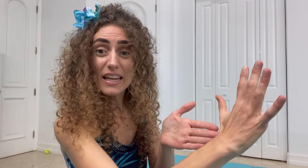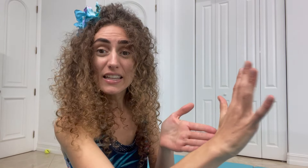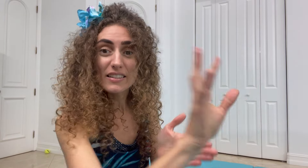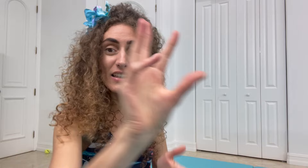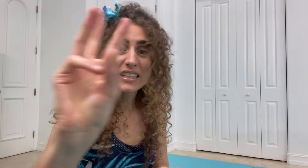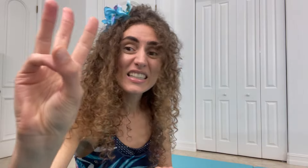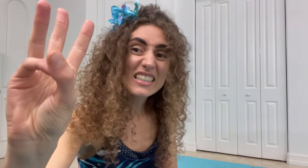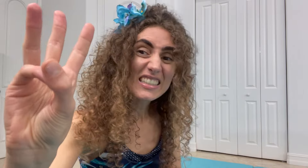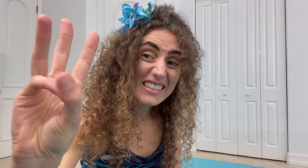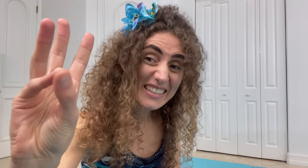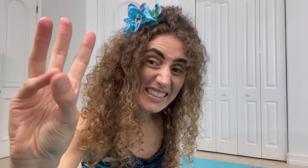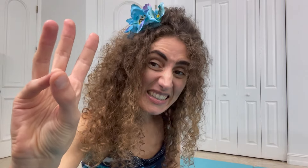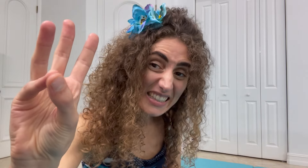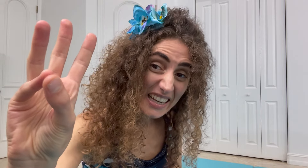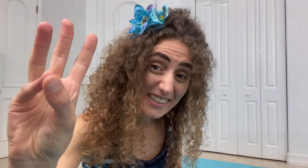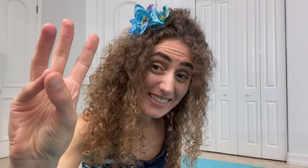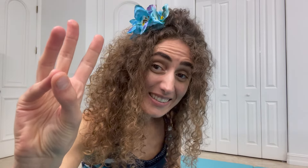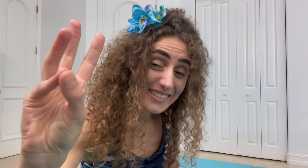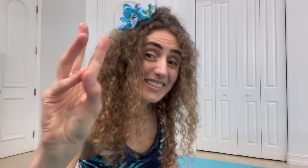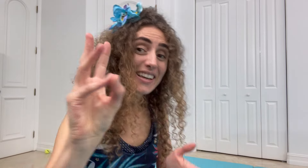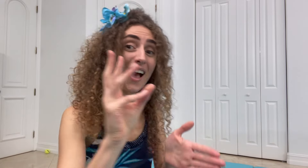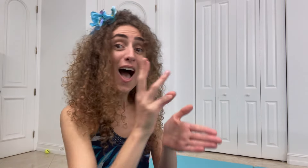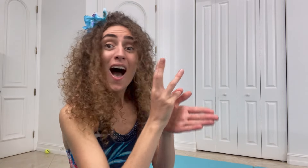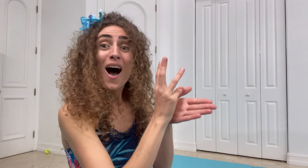5 weeks. 6.